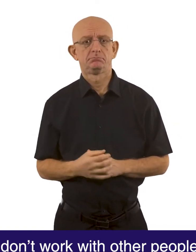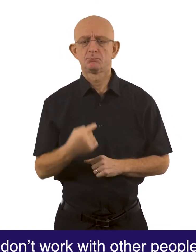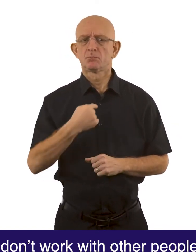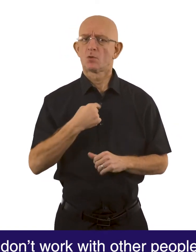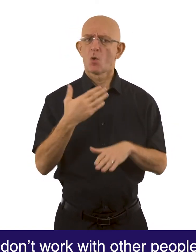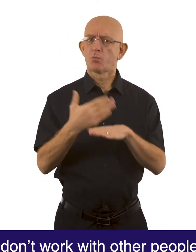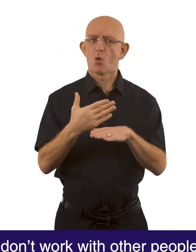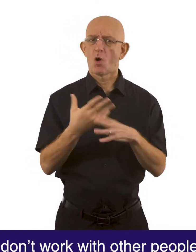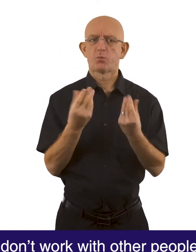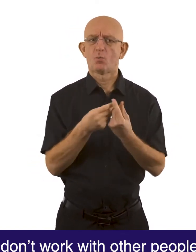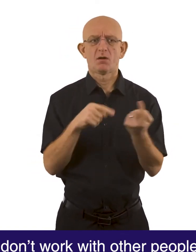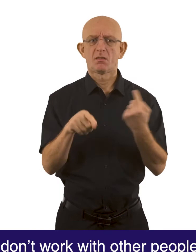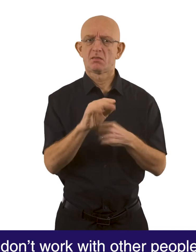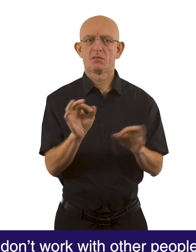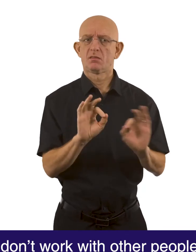I don't work with other people.